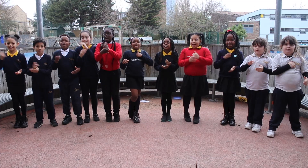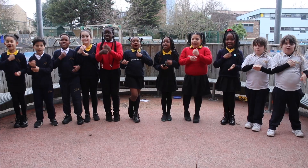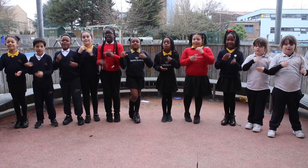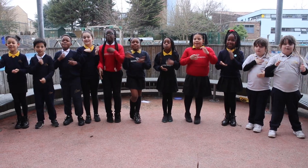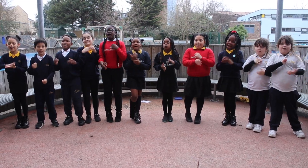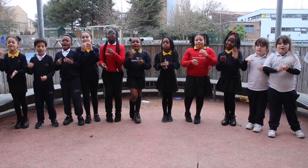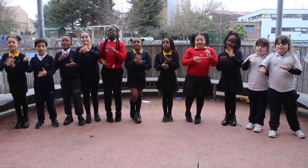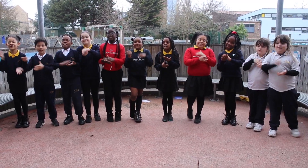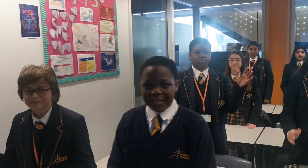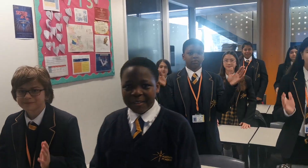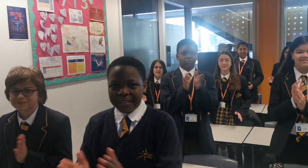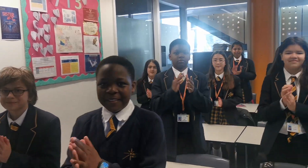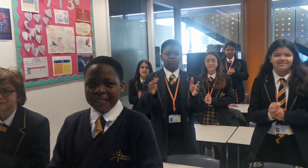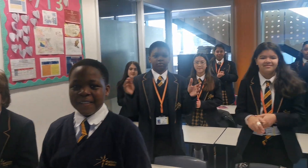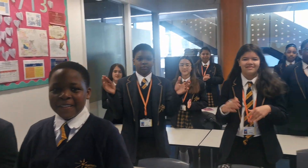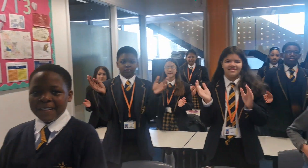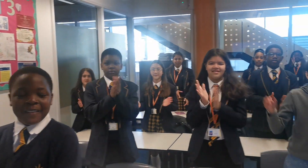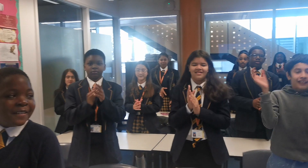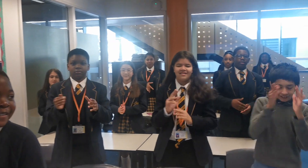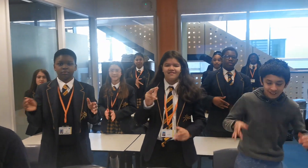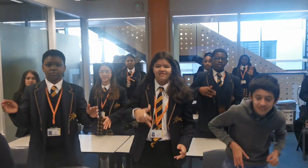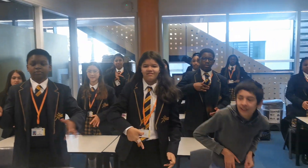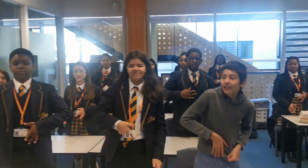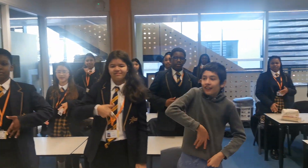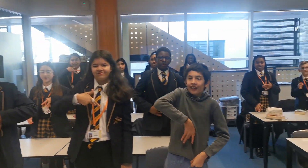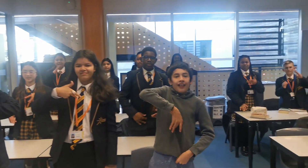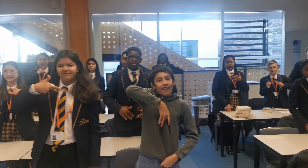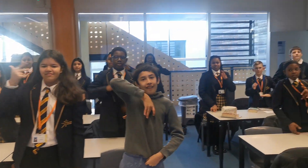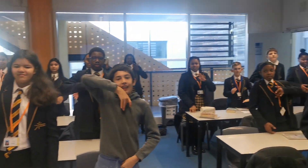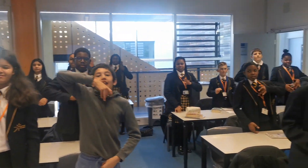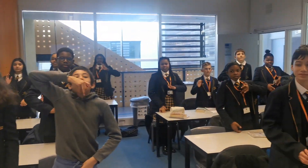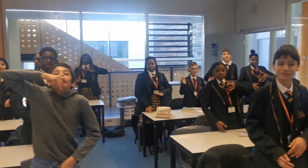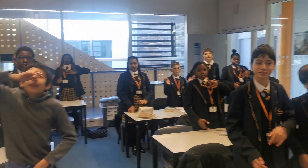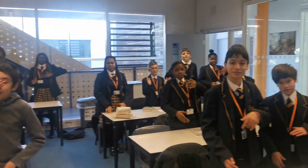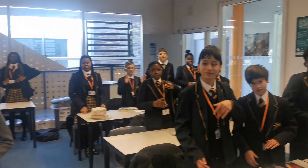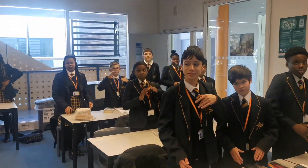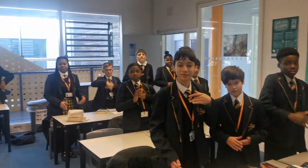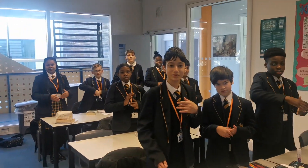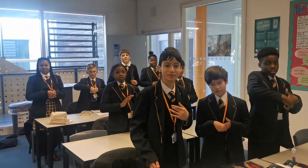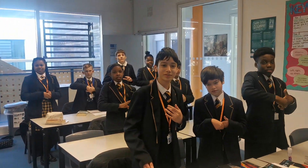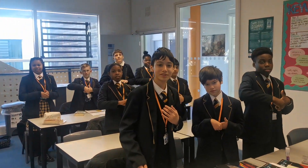Clap along if you feel like that's what you want to do.